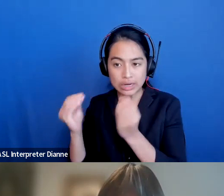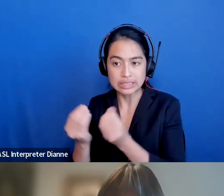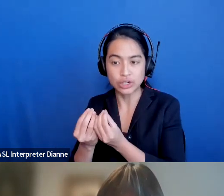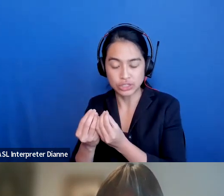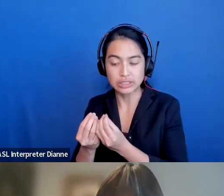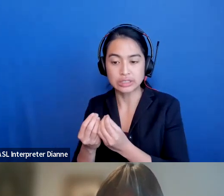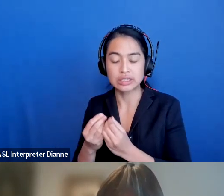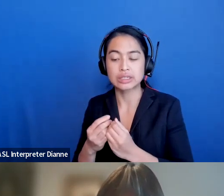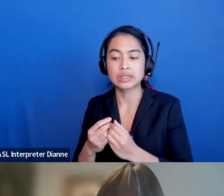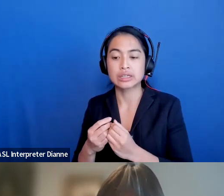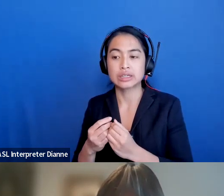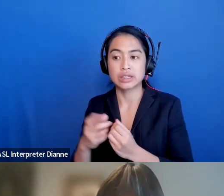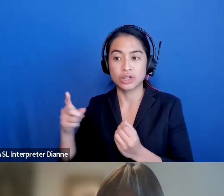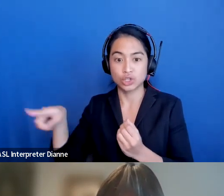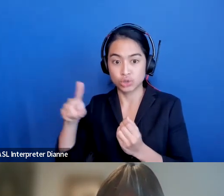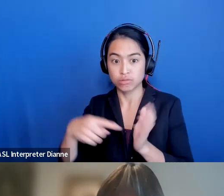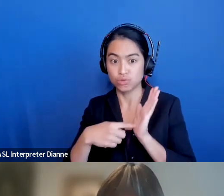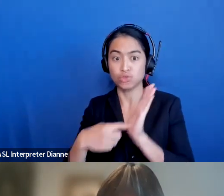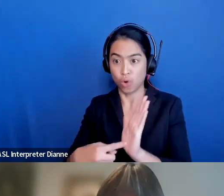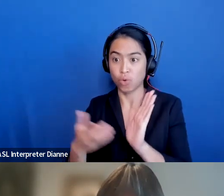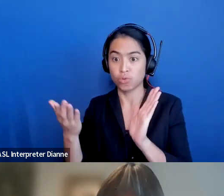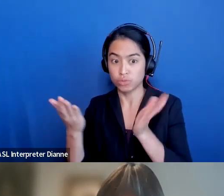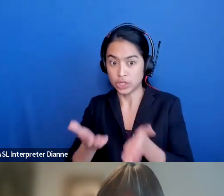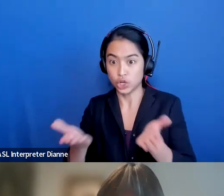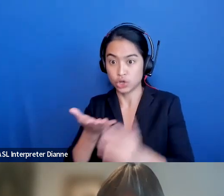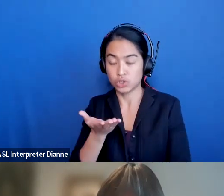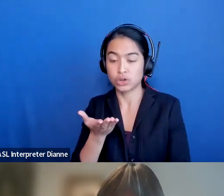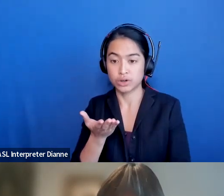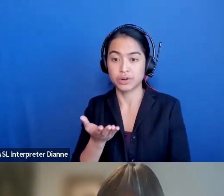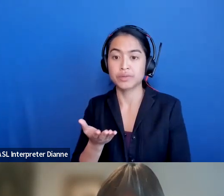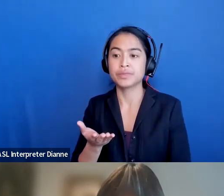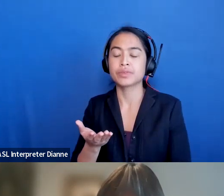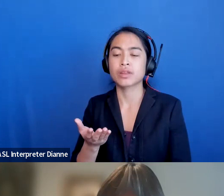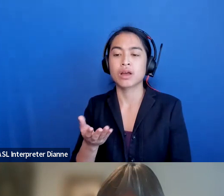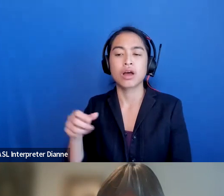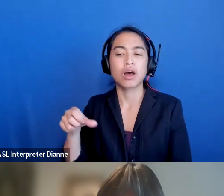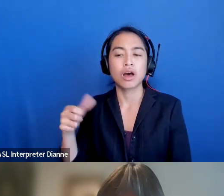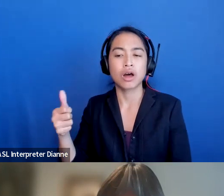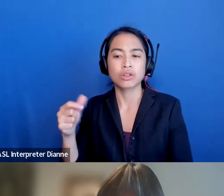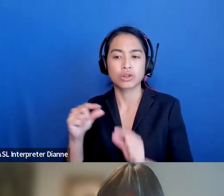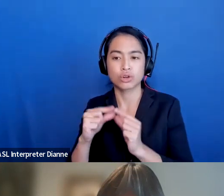you have put out here, but